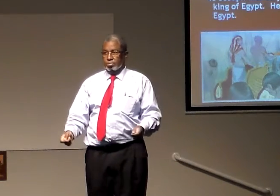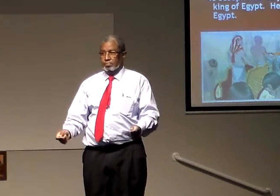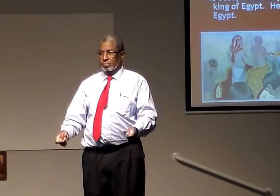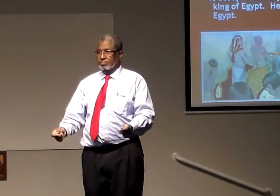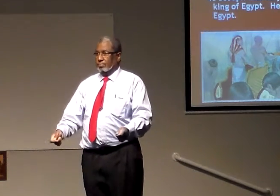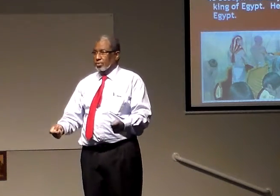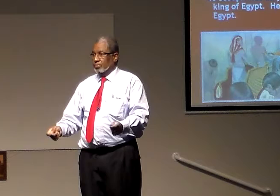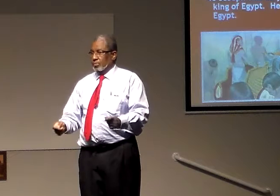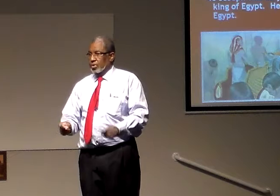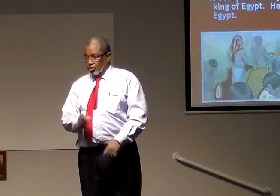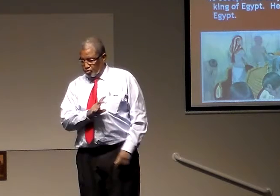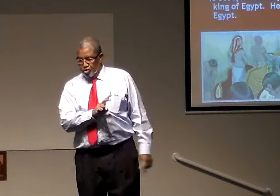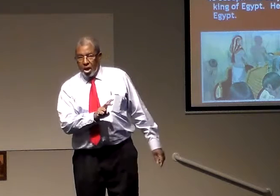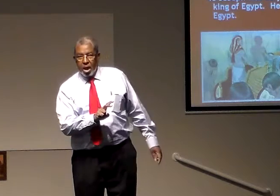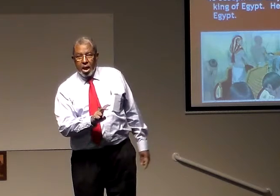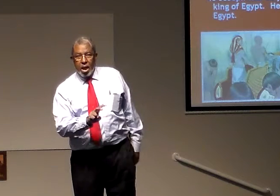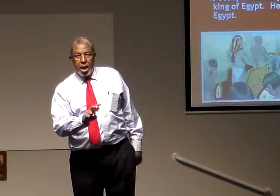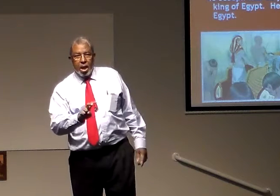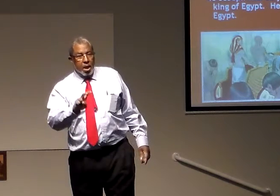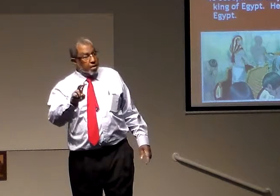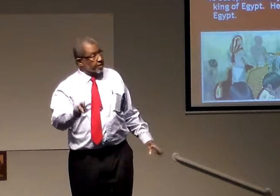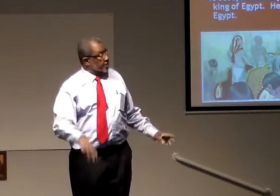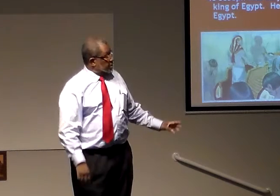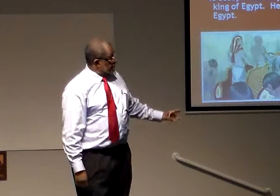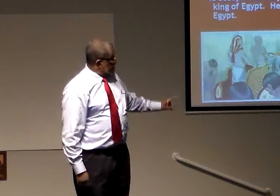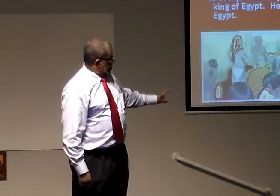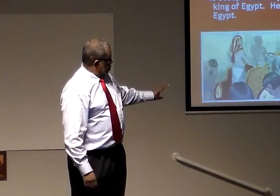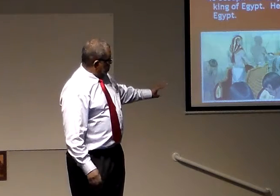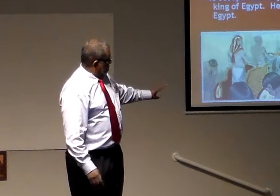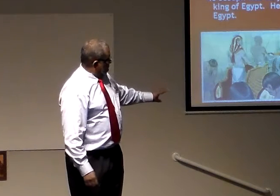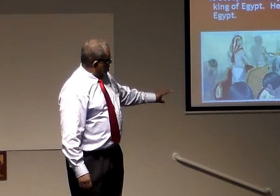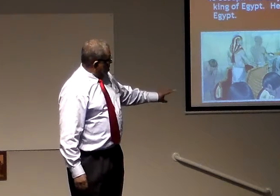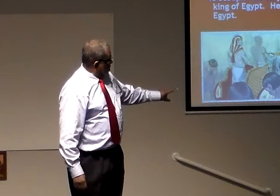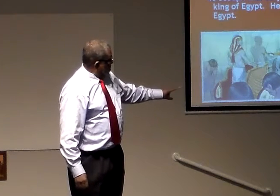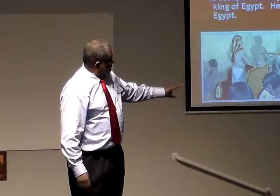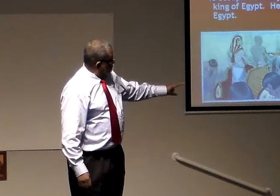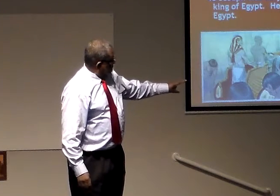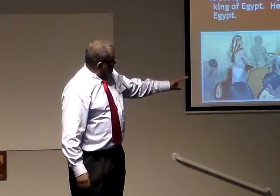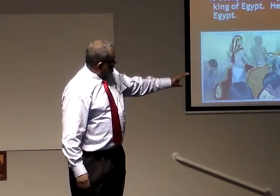He traveled throughout the country of Egypt.